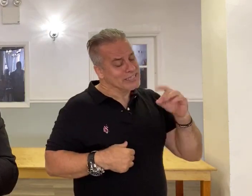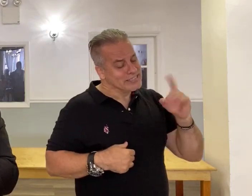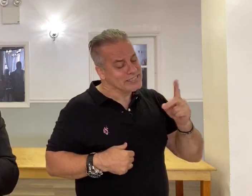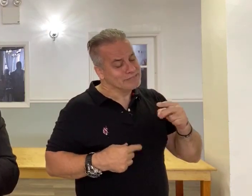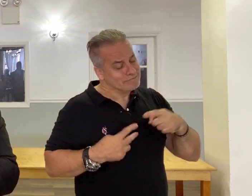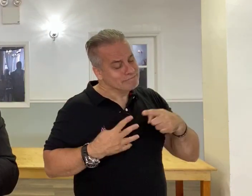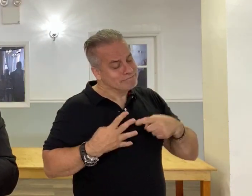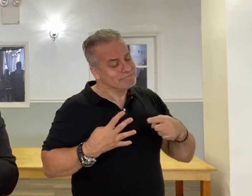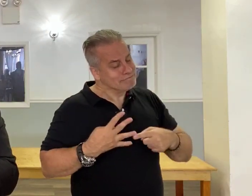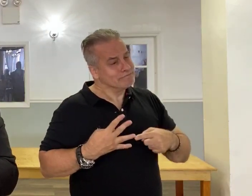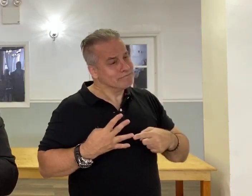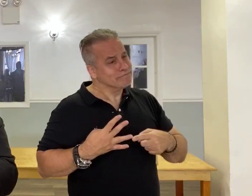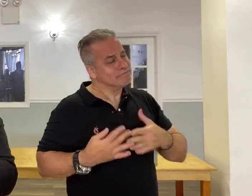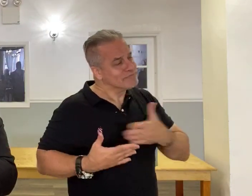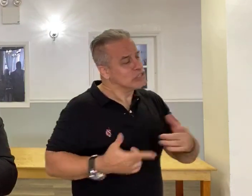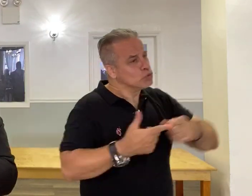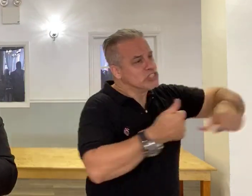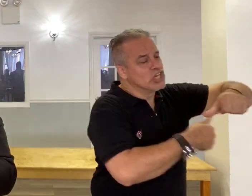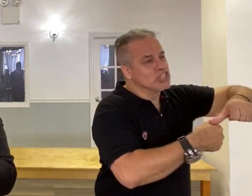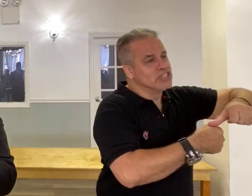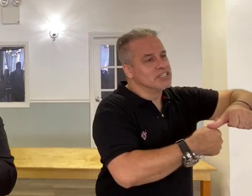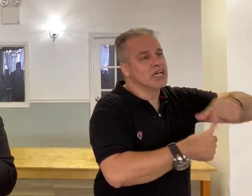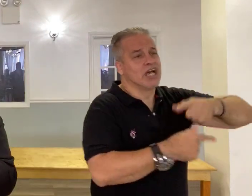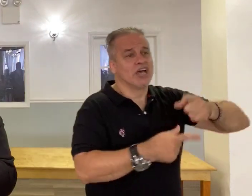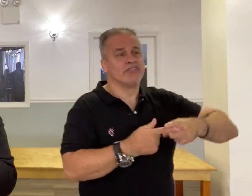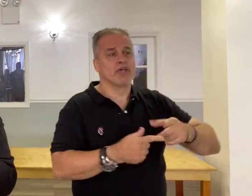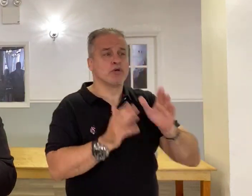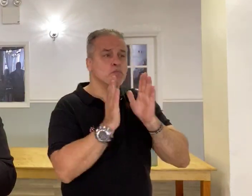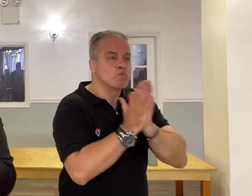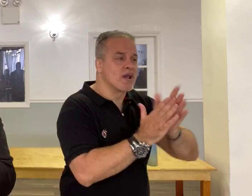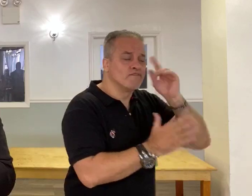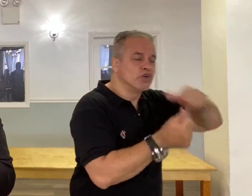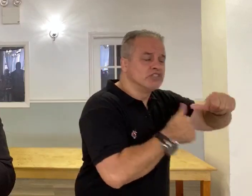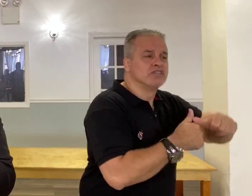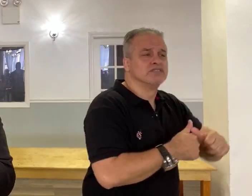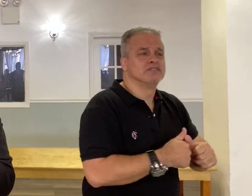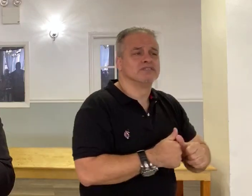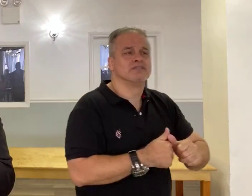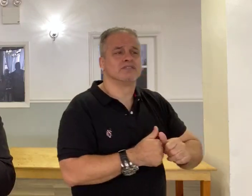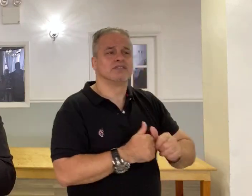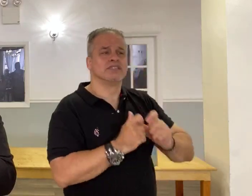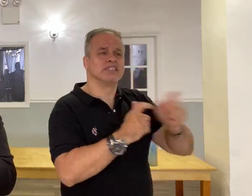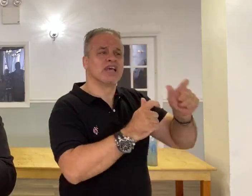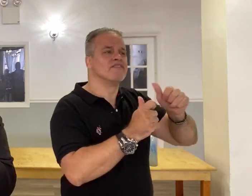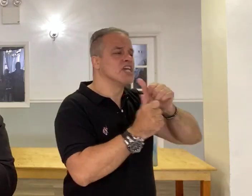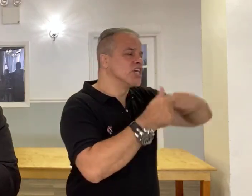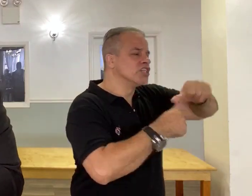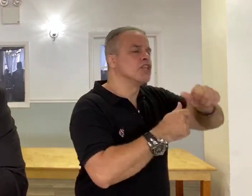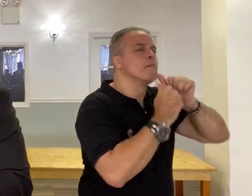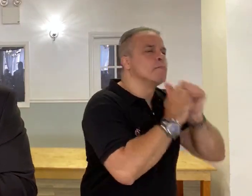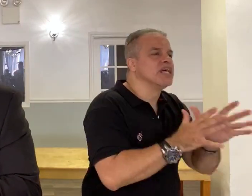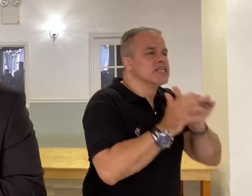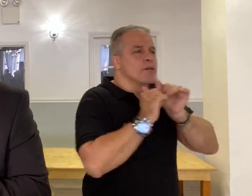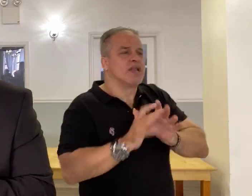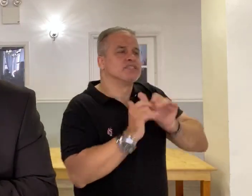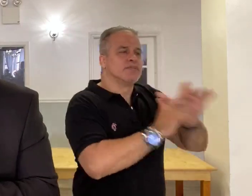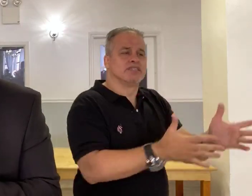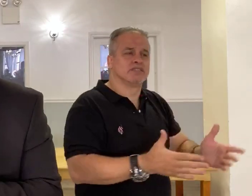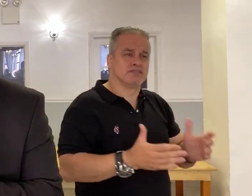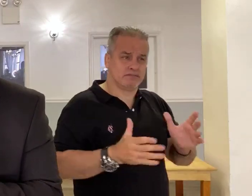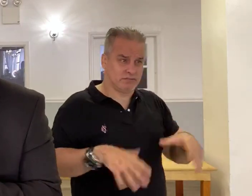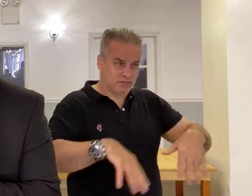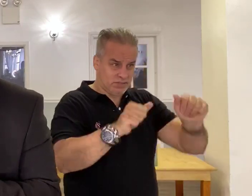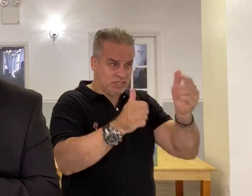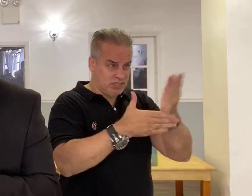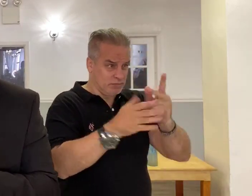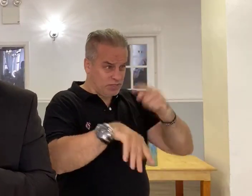healed. We need healing. We need renewal. God bless you. Let us take some time together and pray. For